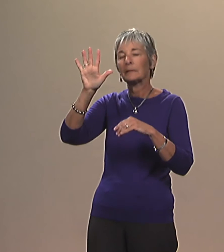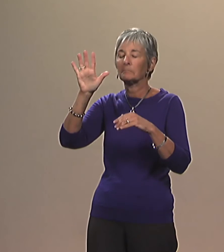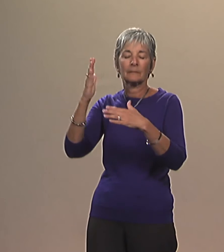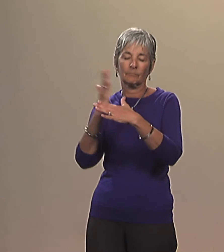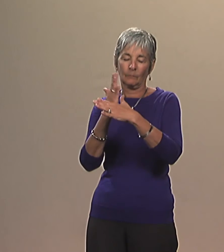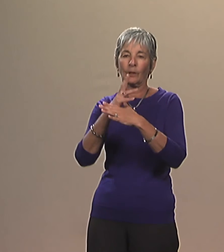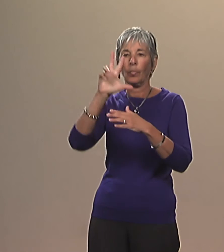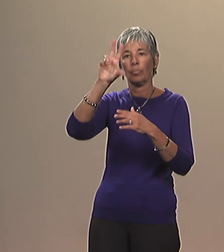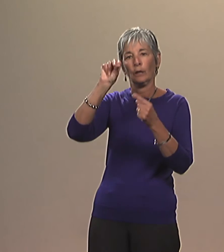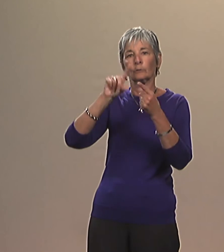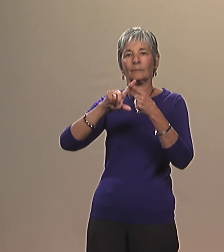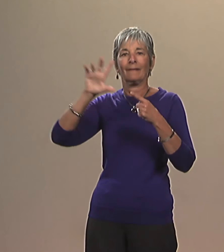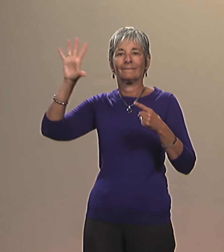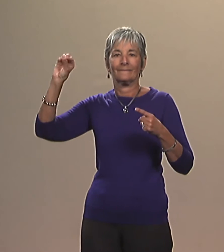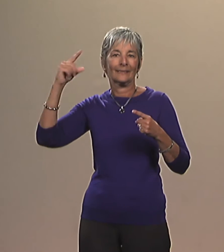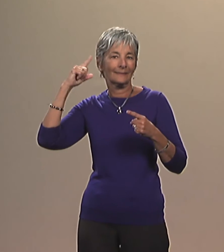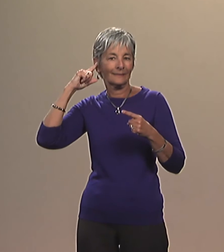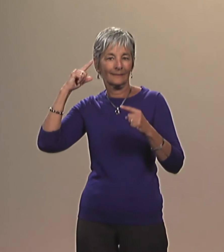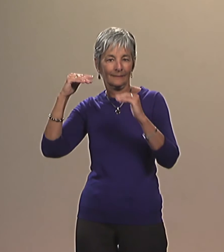have a hearing level between 30 dB and 50